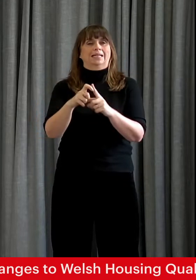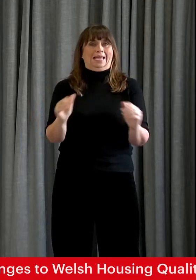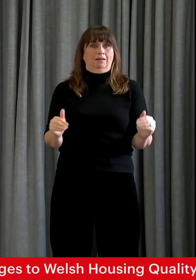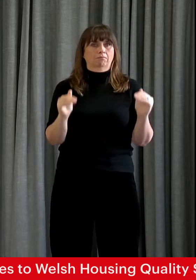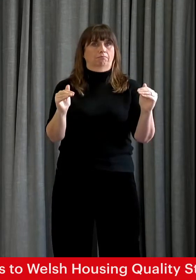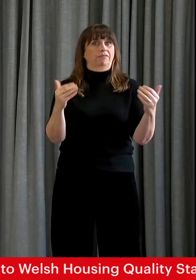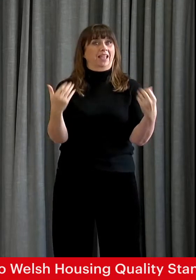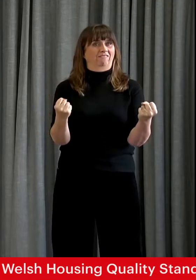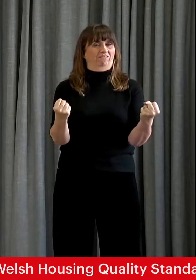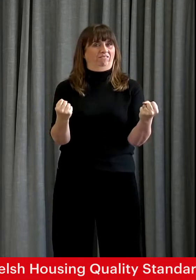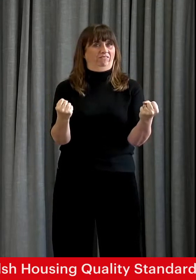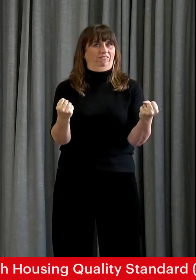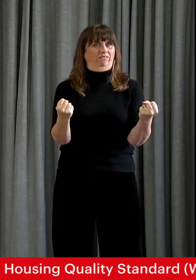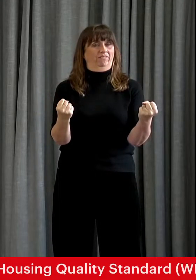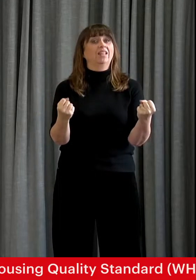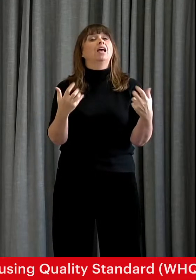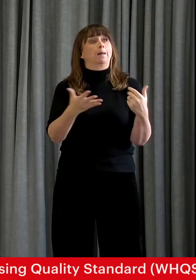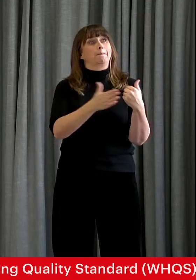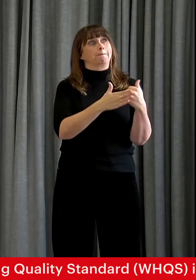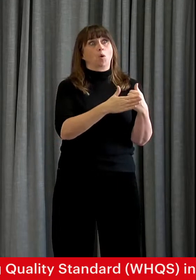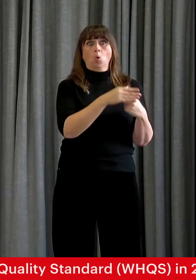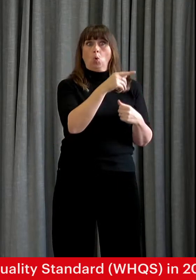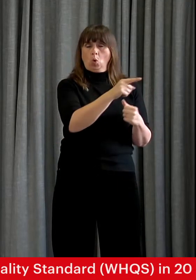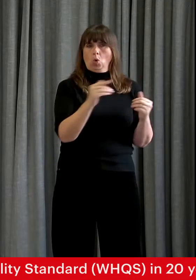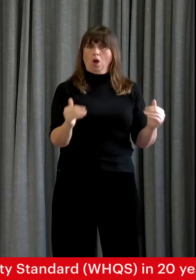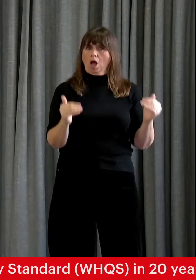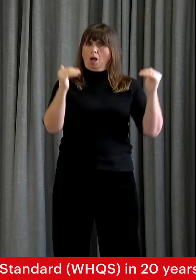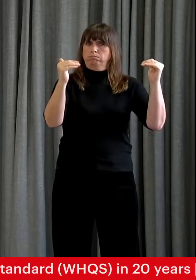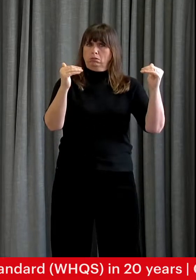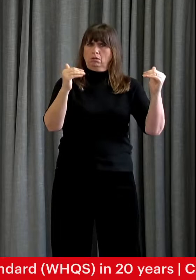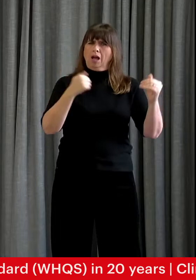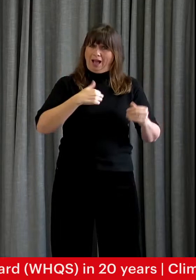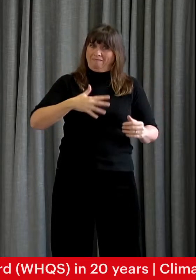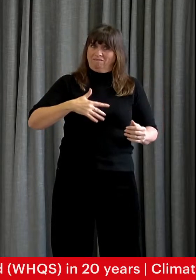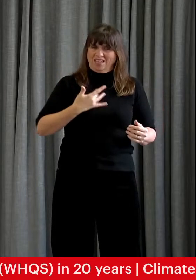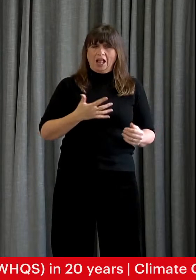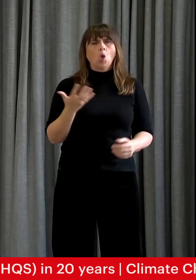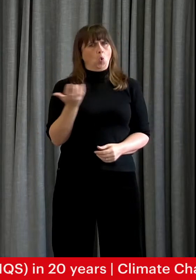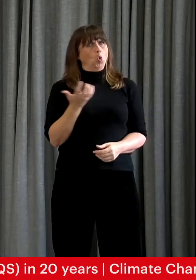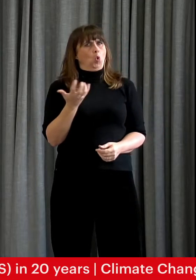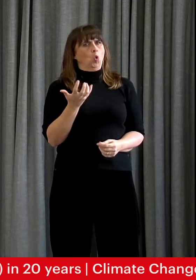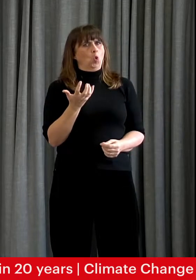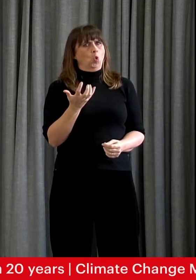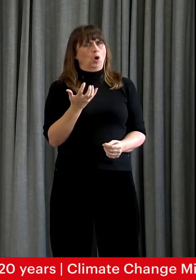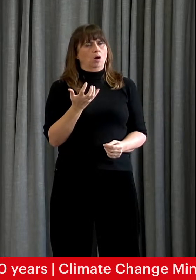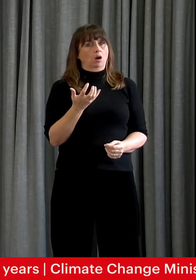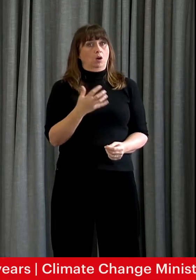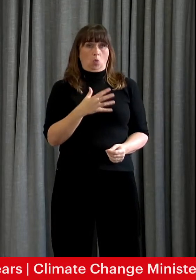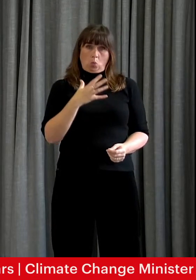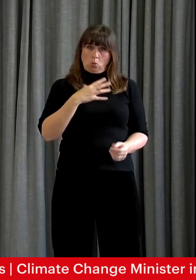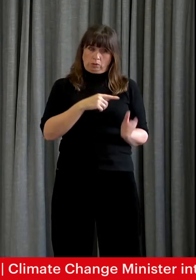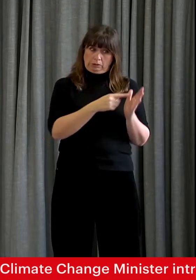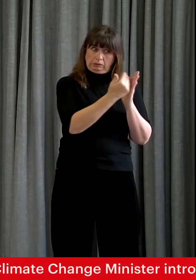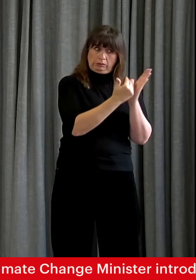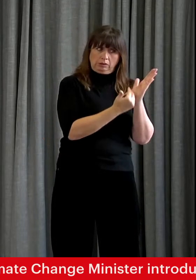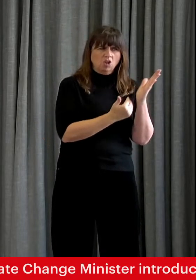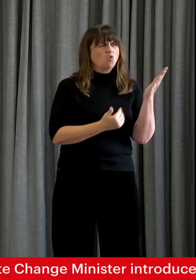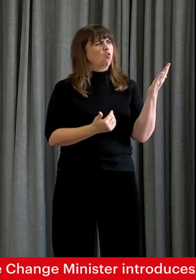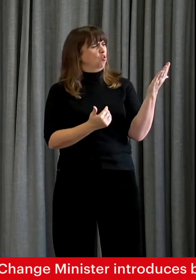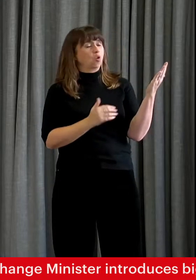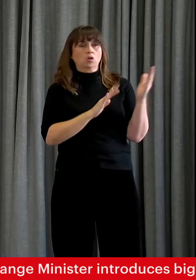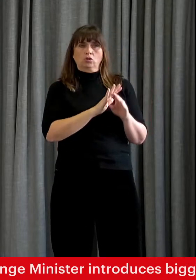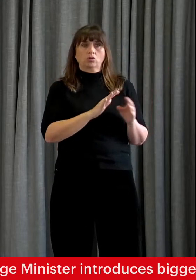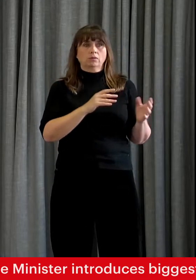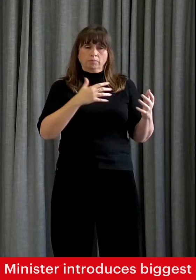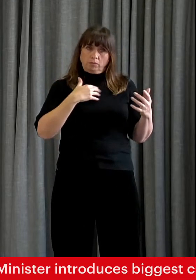next step of improvements. So I think it is ambitious. I think the eventual target is ambitious as well. It's quite stretching. We have a large